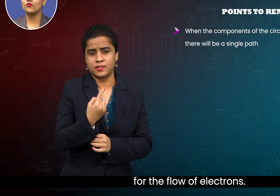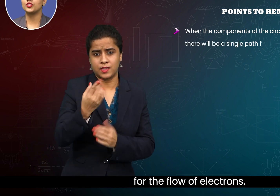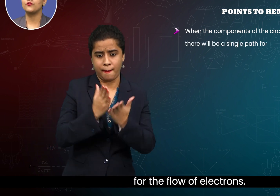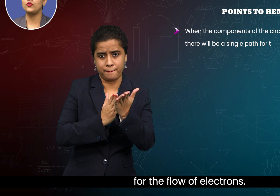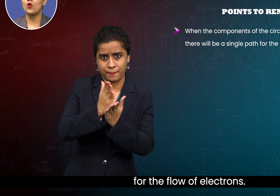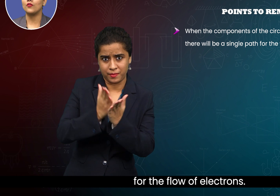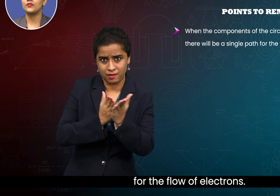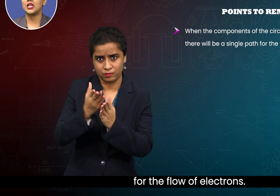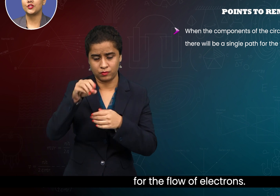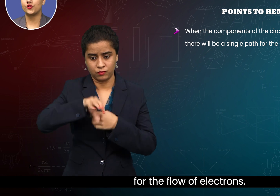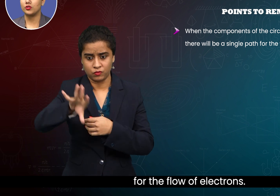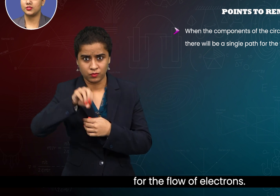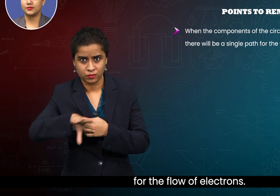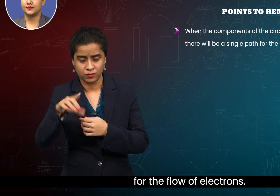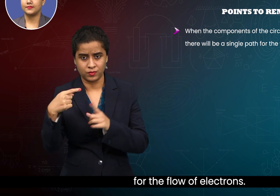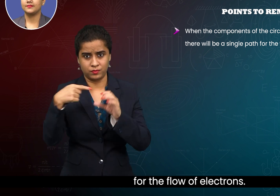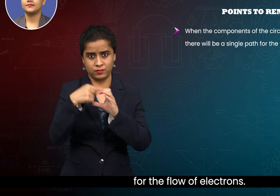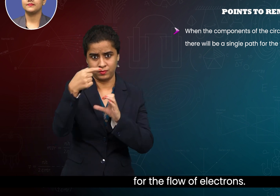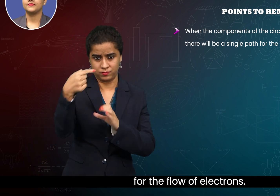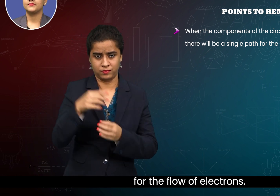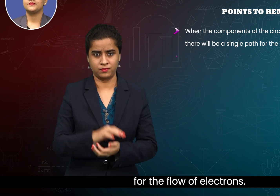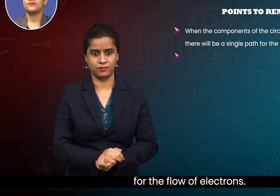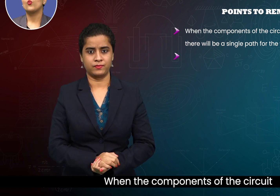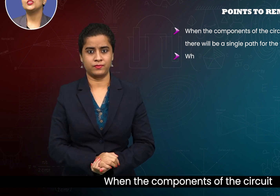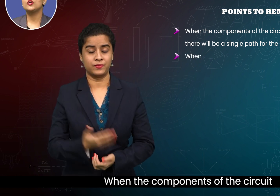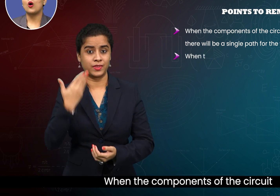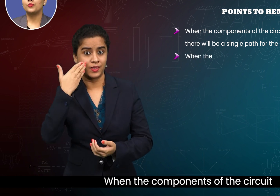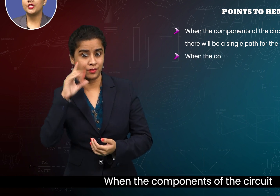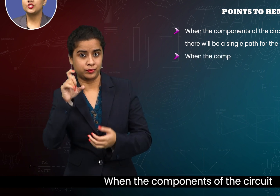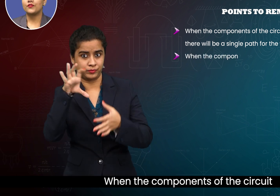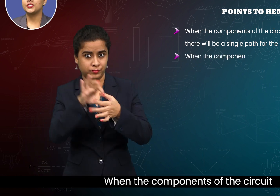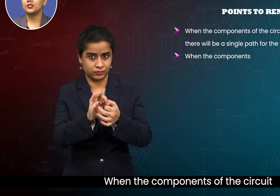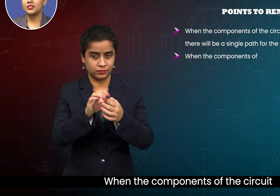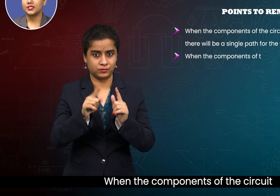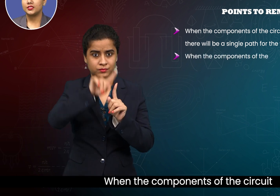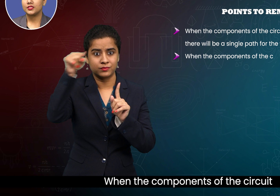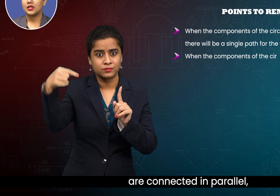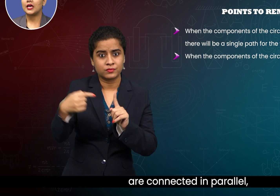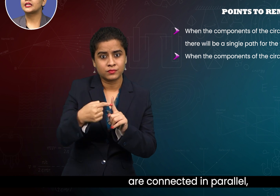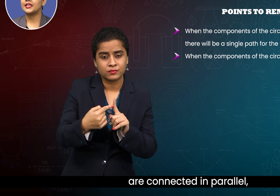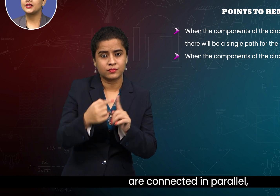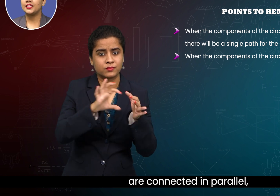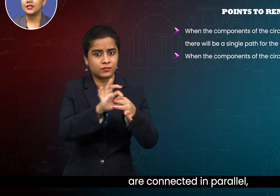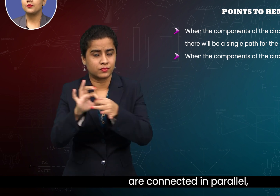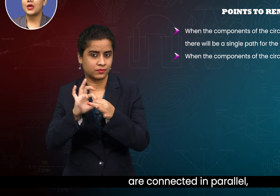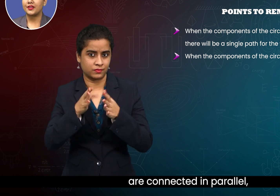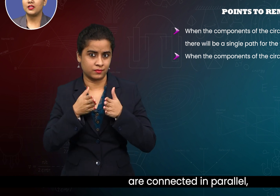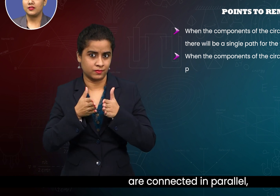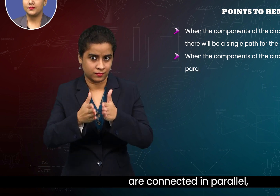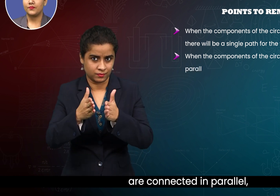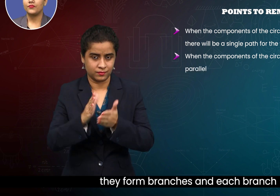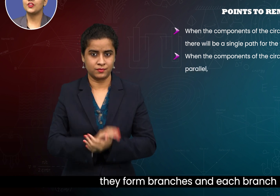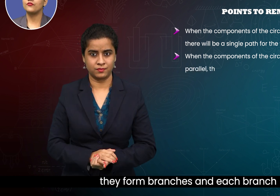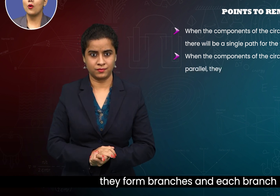path for the flow of electrons. When the components of the circuit are connected in